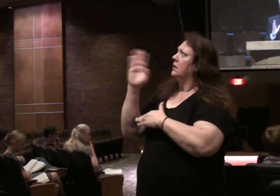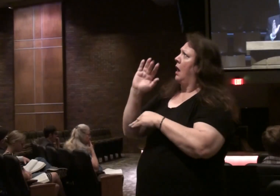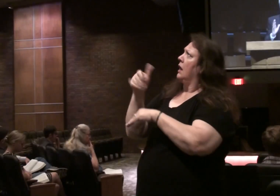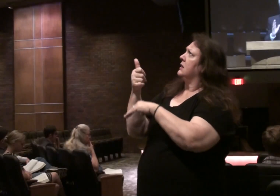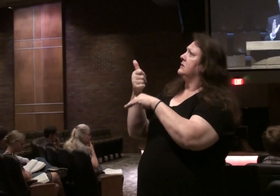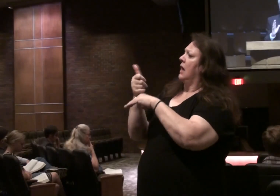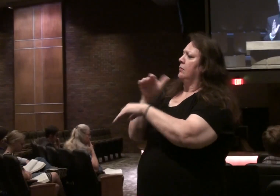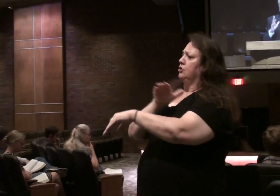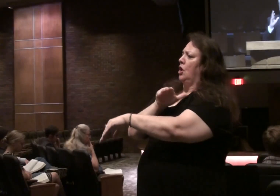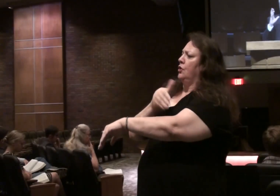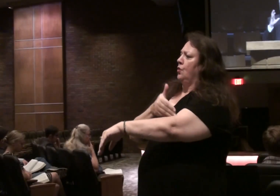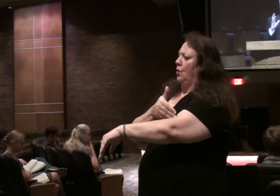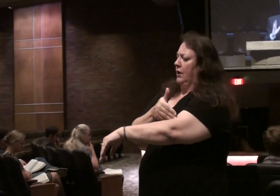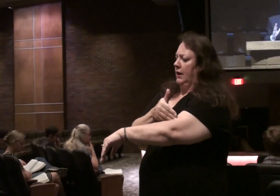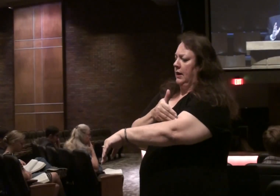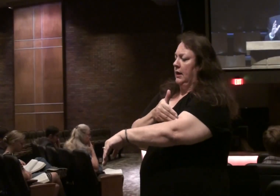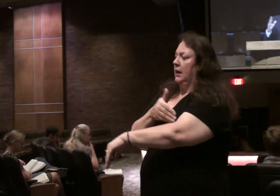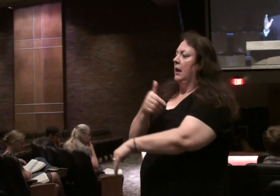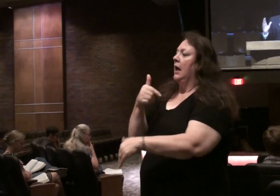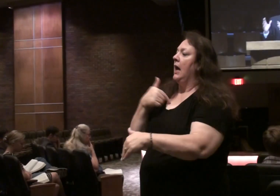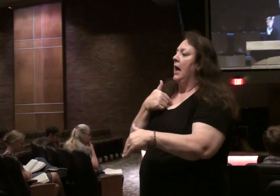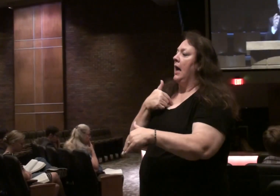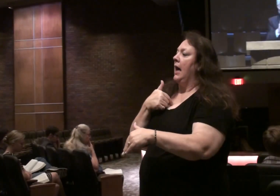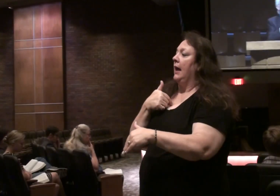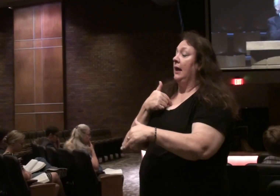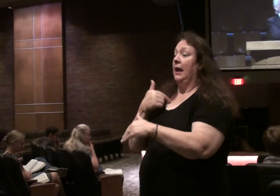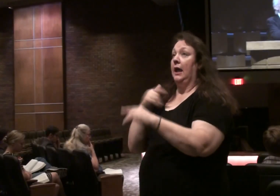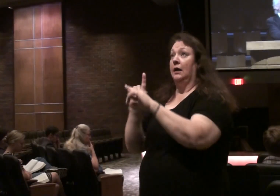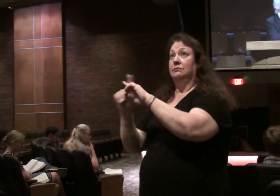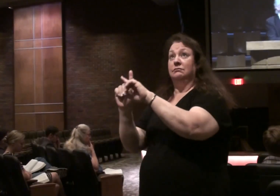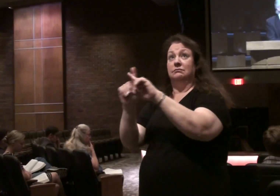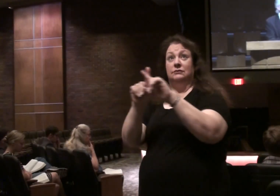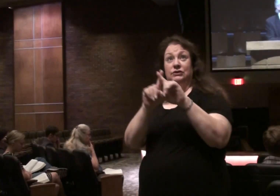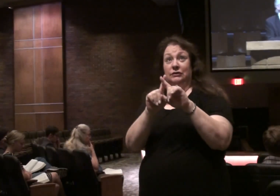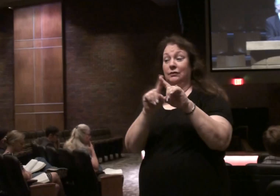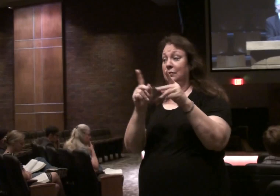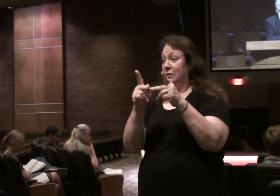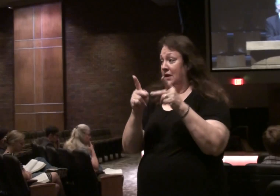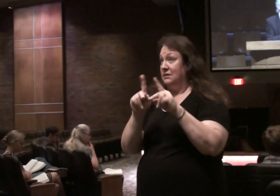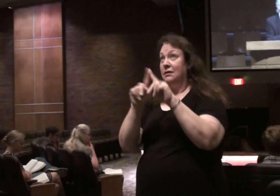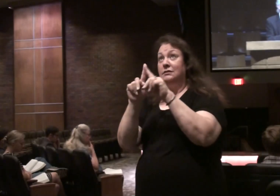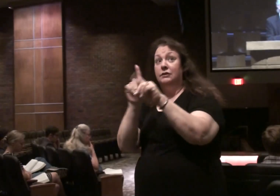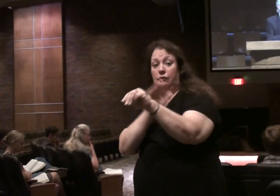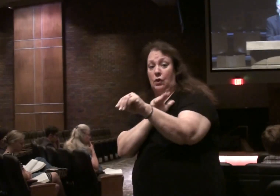established authority. He's placed me under different authorities and different structures.